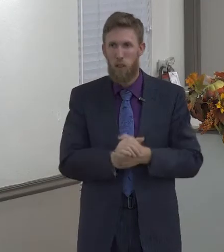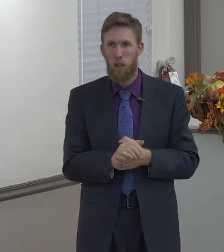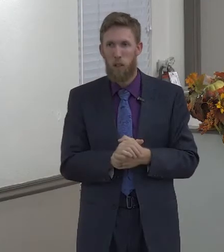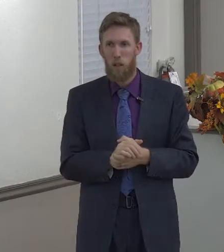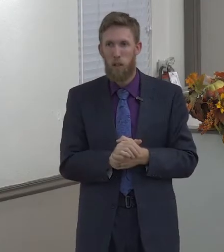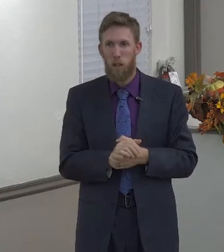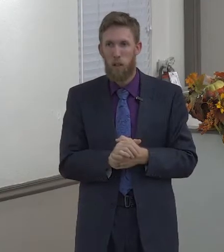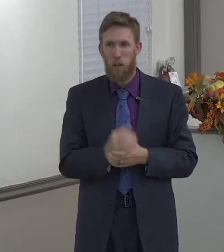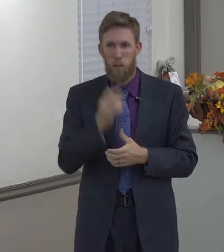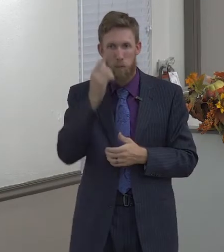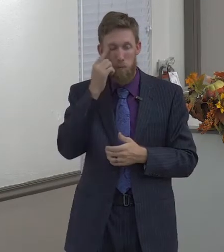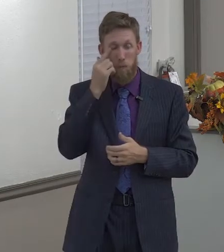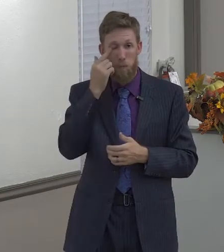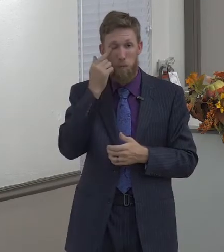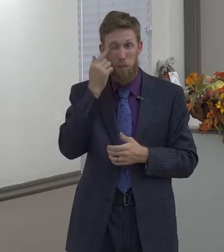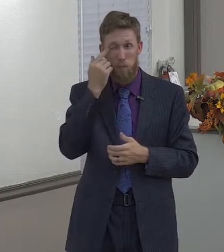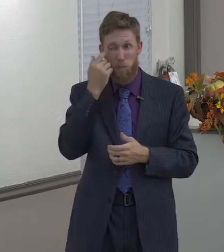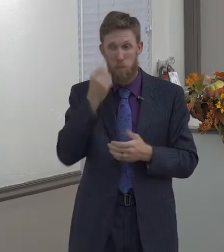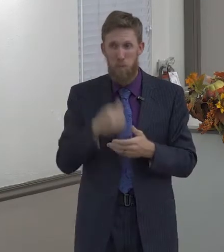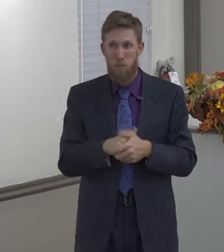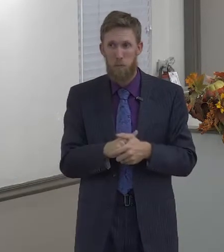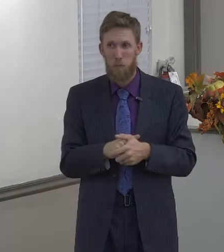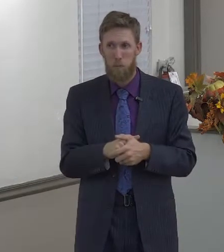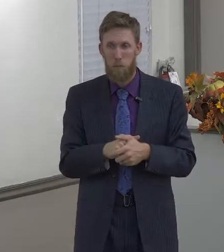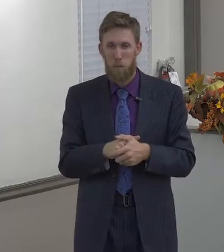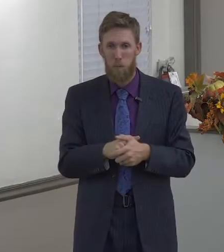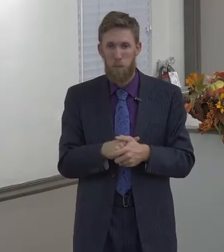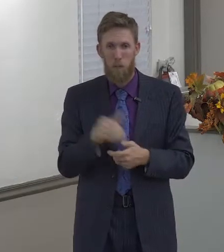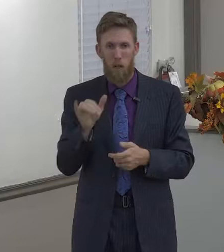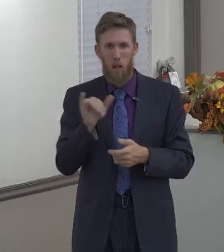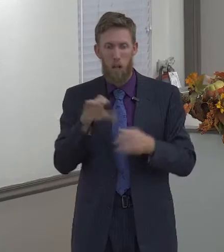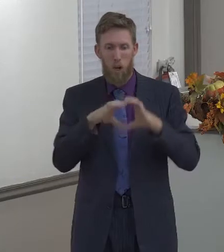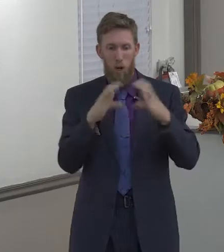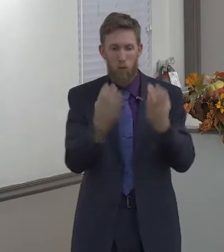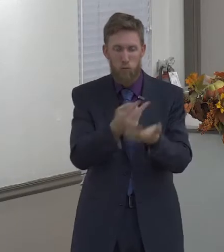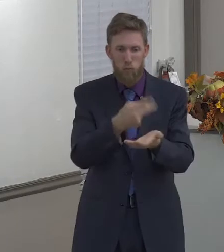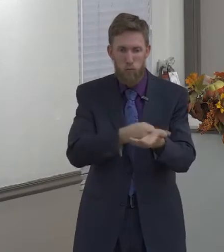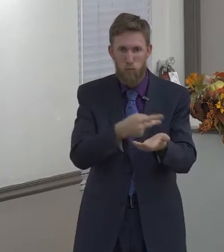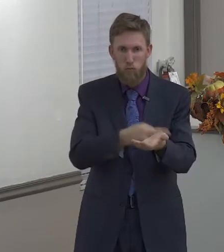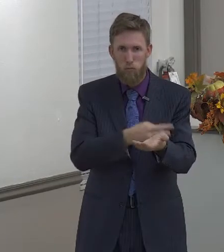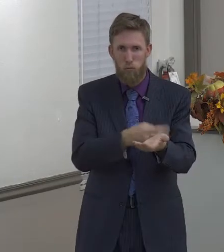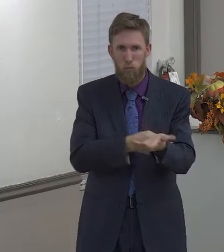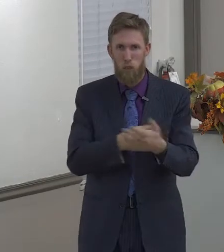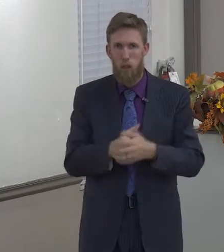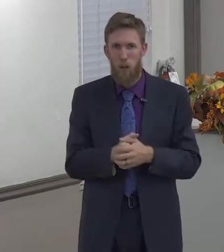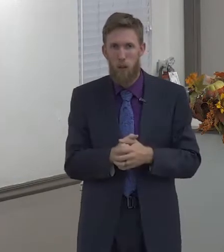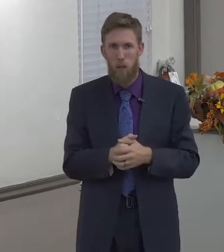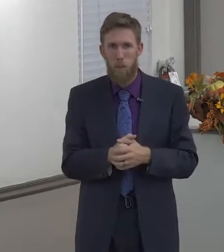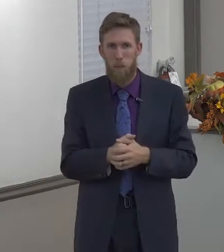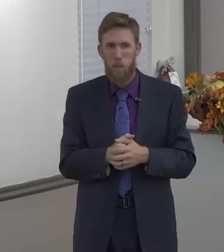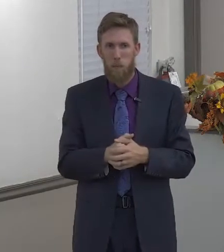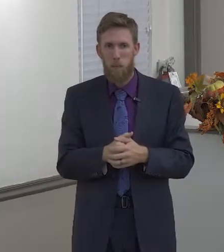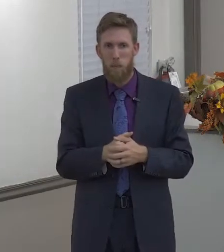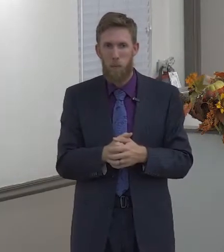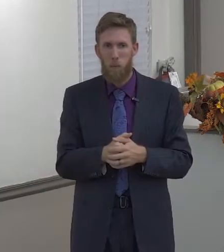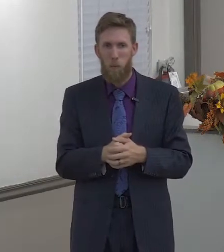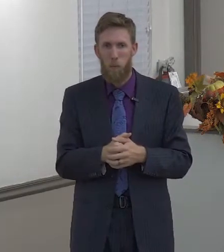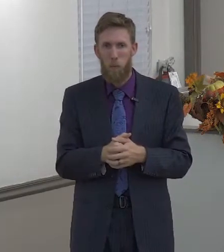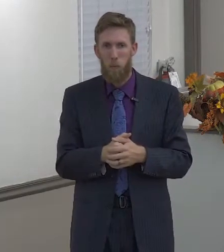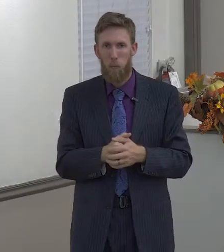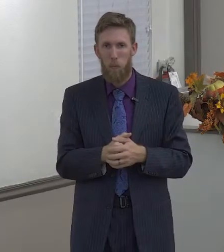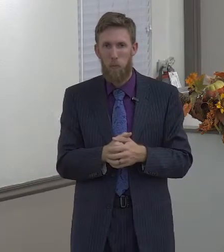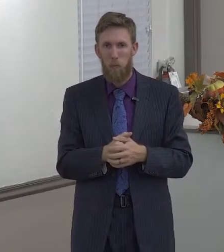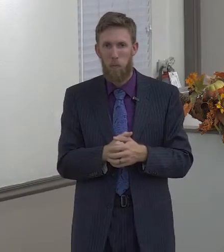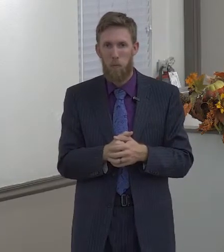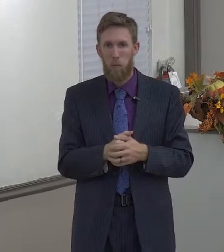Not a good idea if the sheep run the show. There's submission that must take place. God has placed an authority in the church, and it